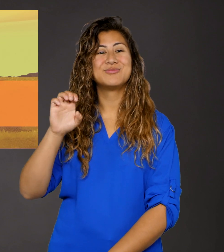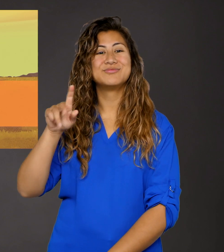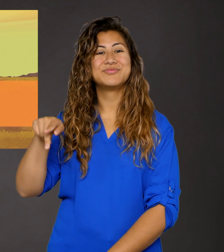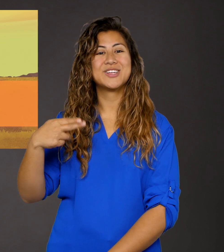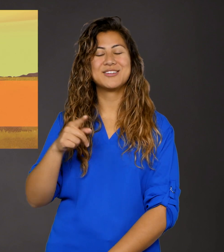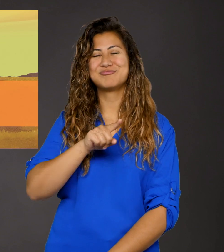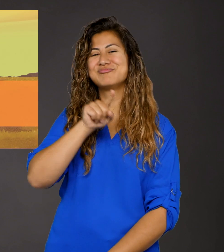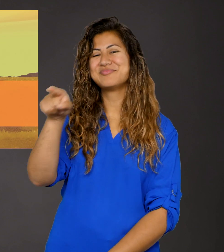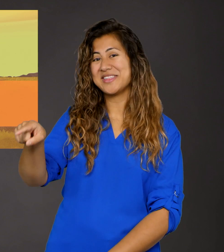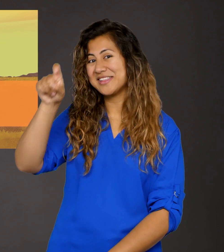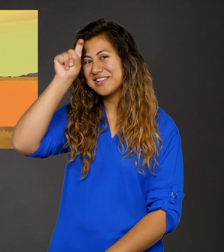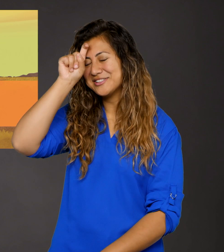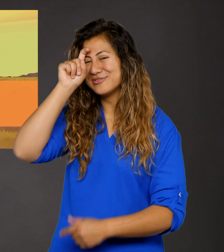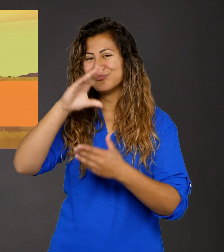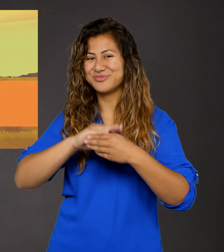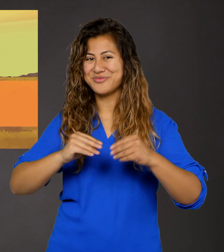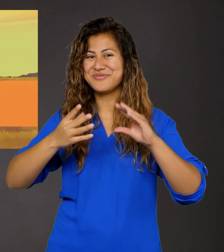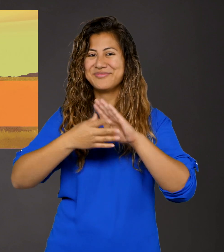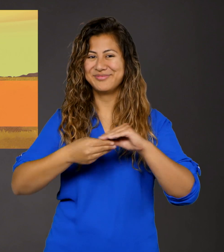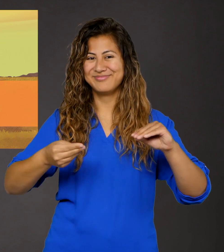Joseph in Egypt.